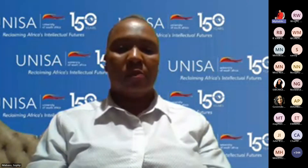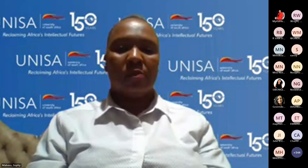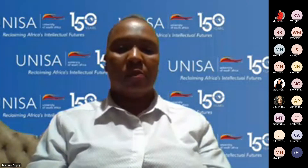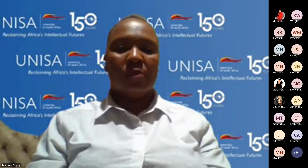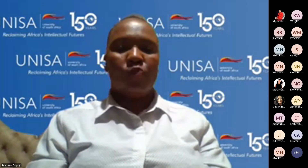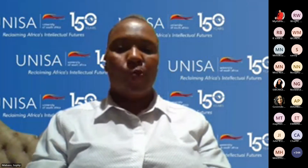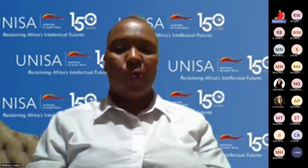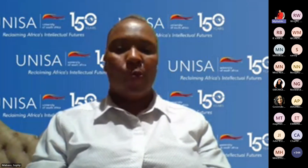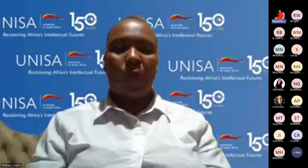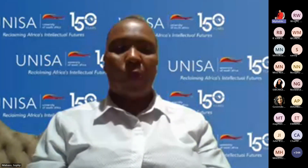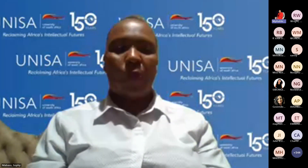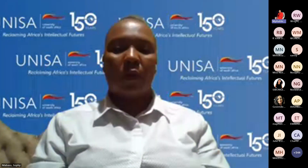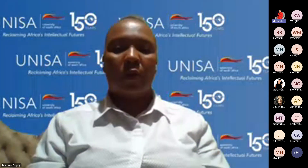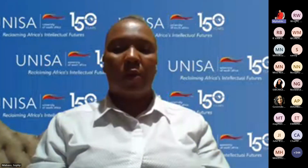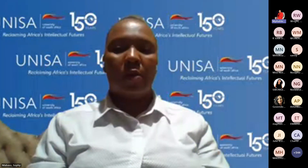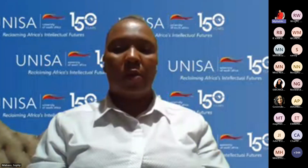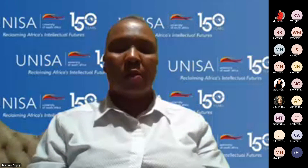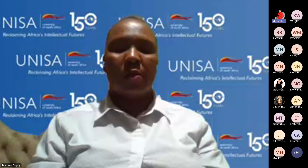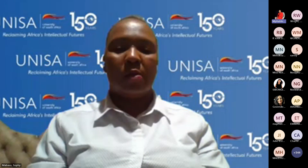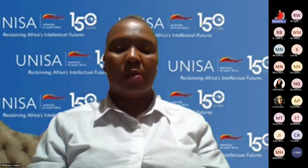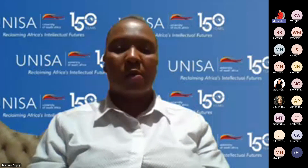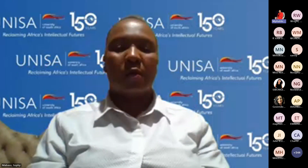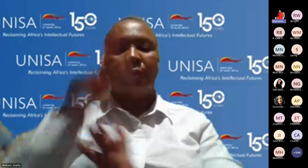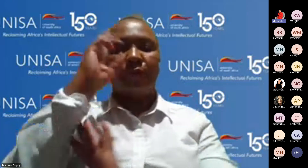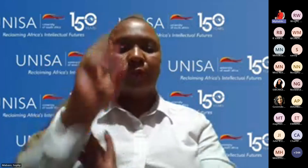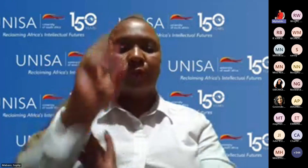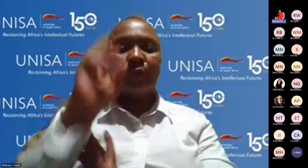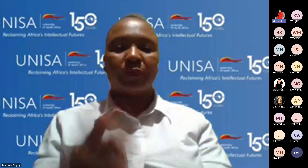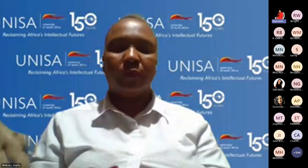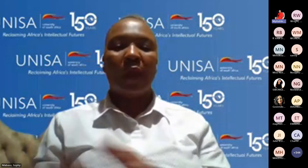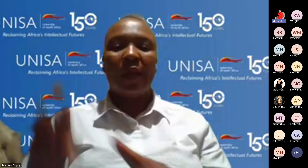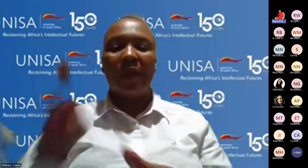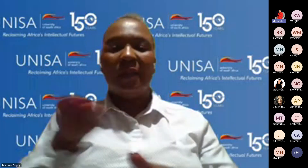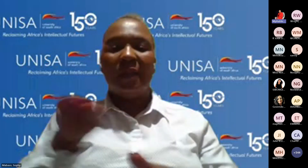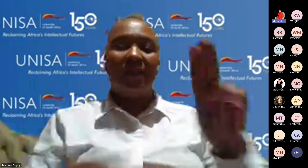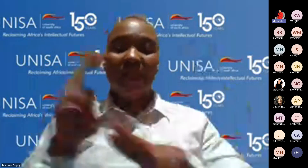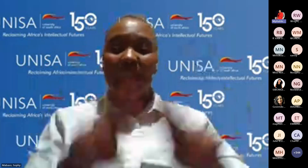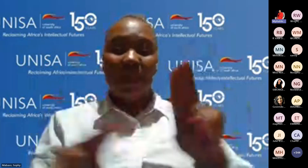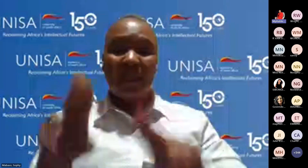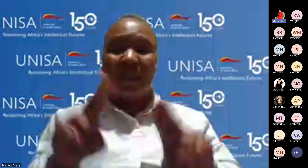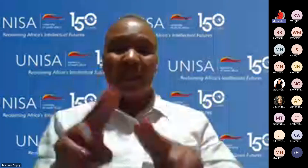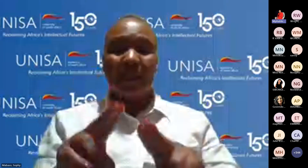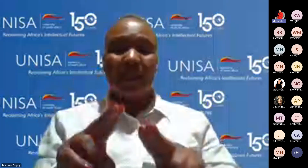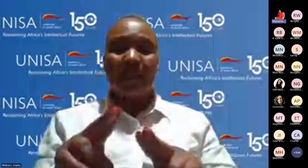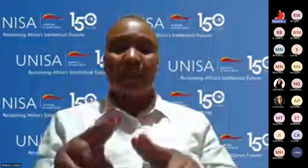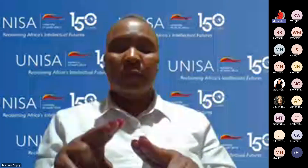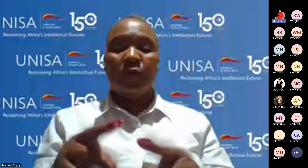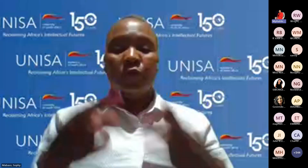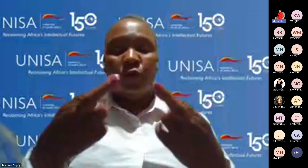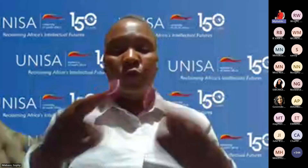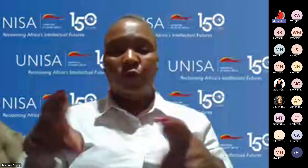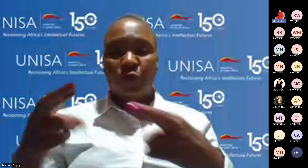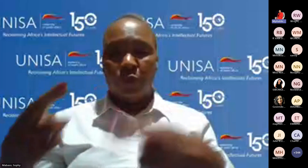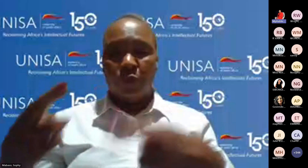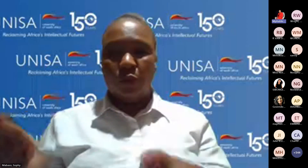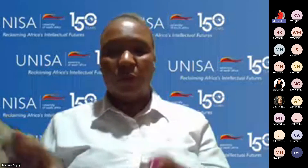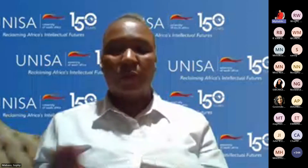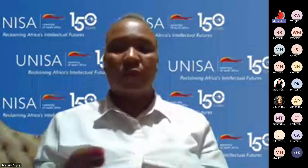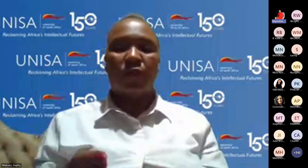So remember, with our invigilation or our proctoring tools, you are not supposed